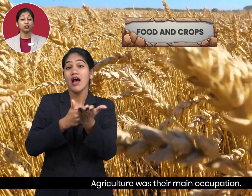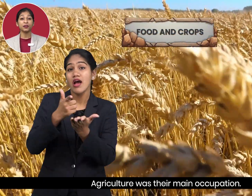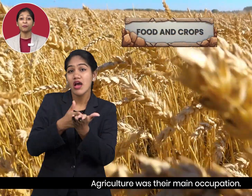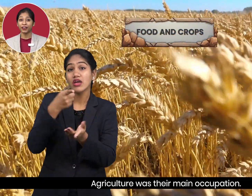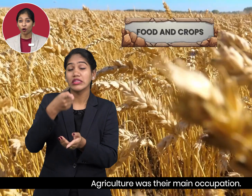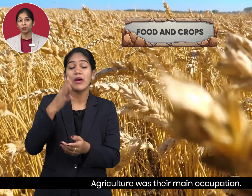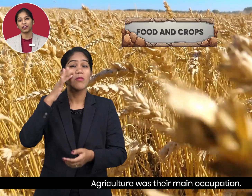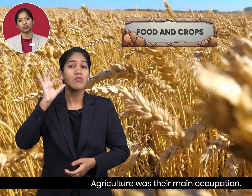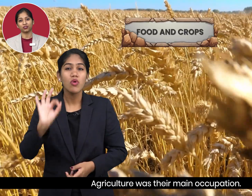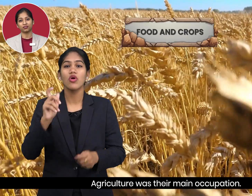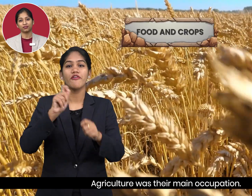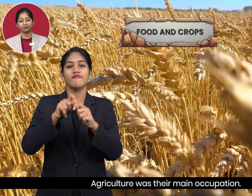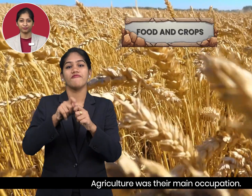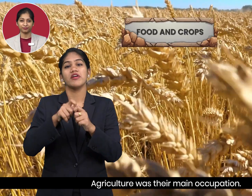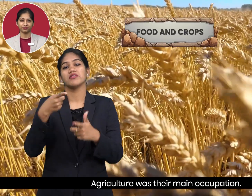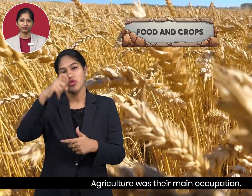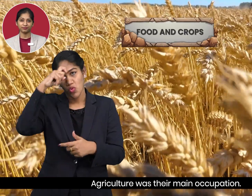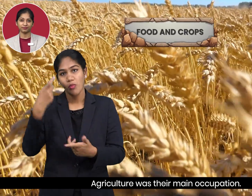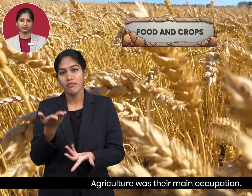Agriculture was their main occupation.